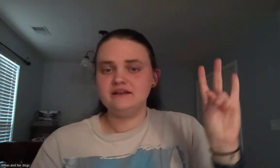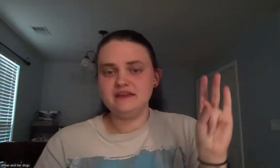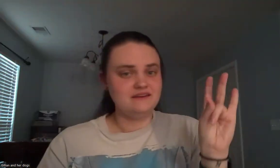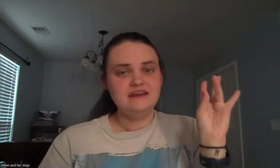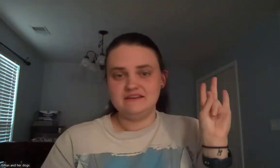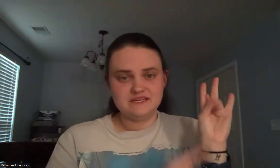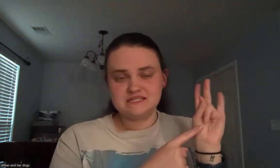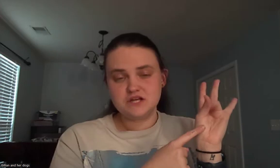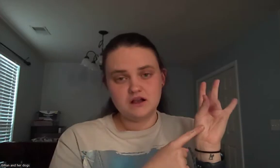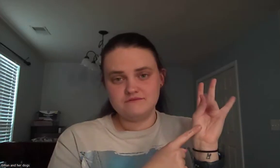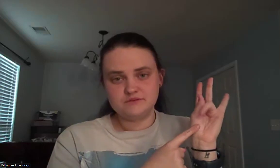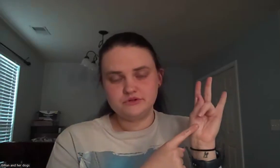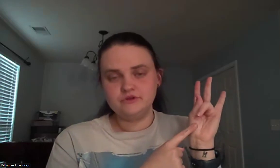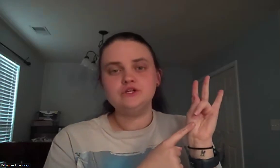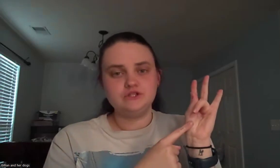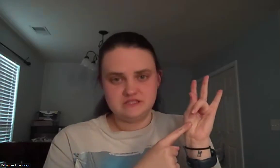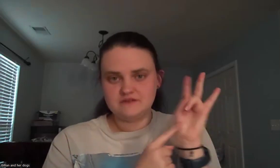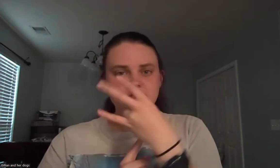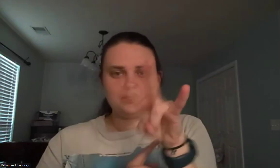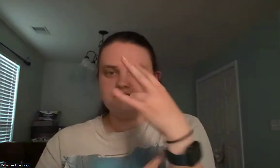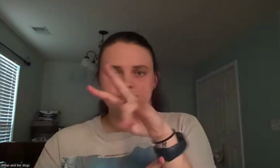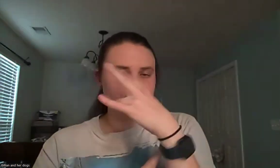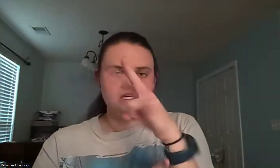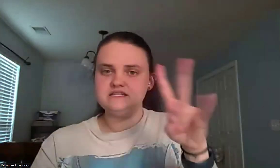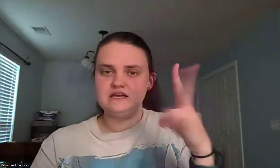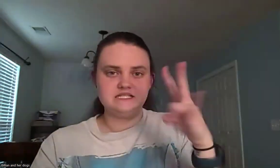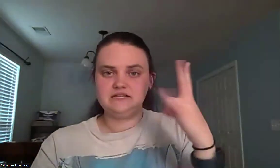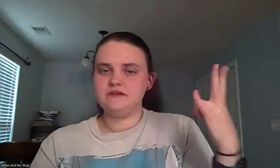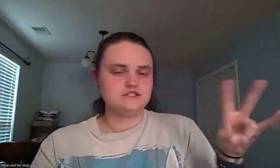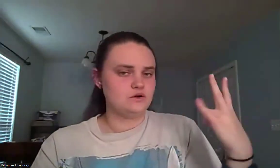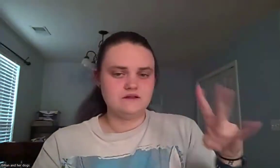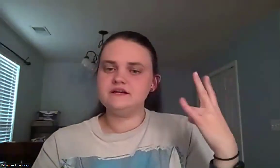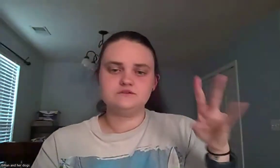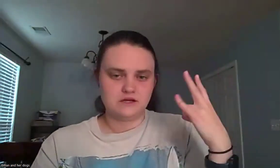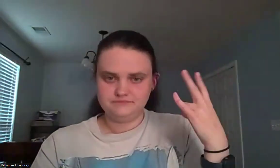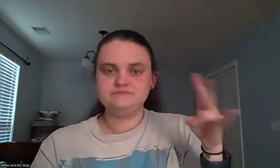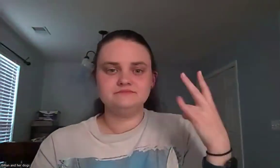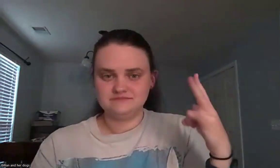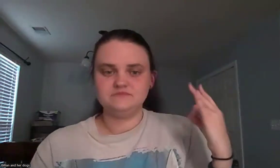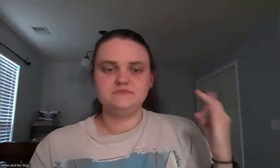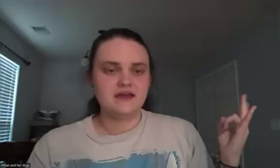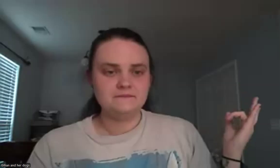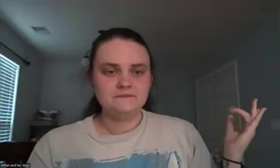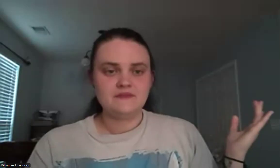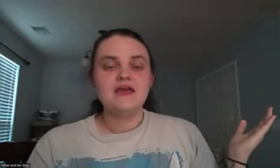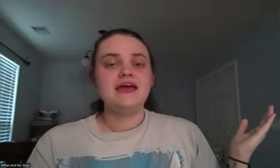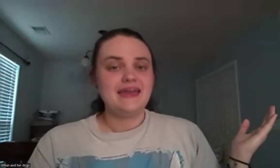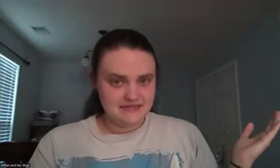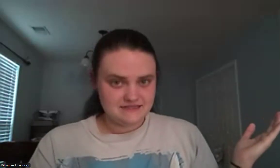Again, if this is not comfortable, definitely go for the shaking 17. That's totally fine as well. Okay.